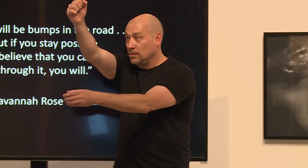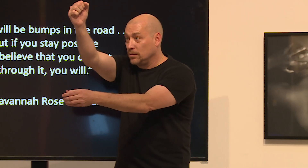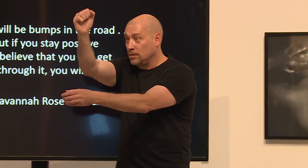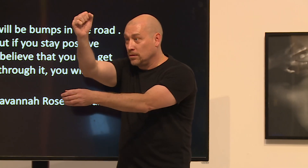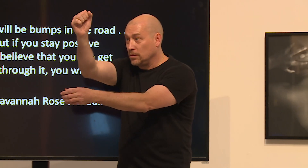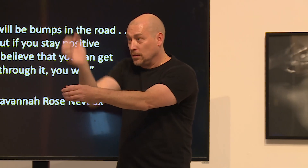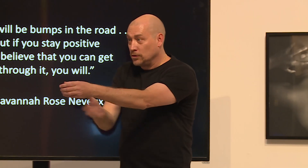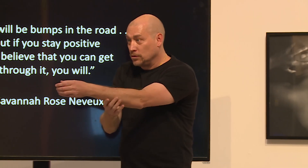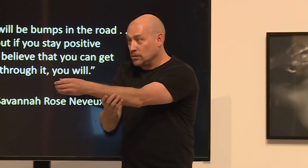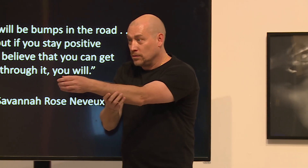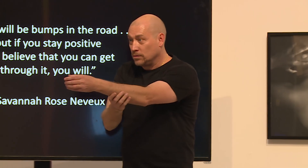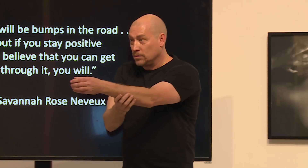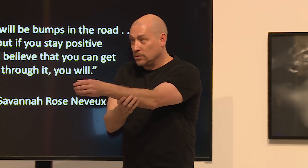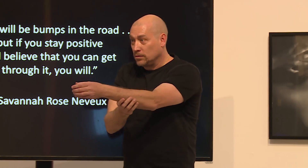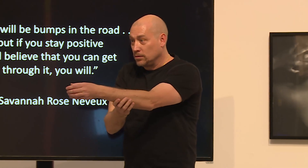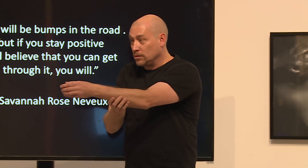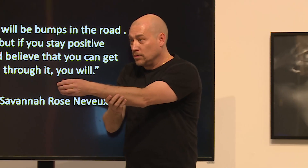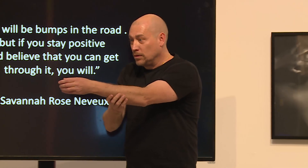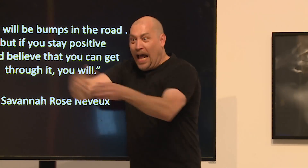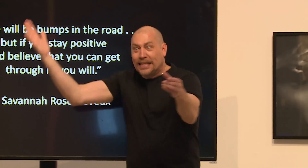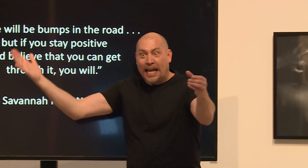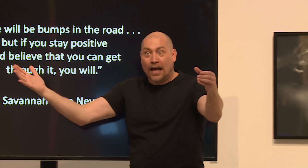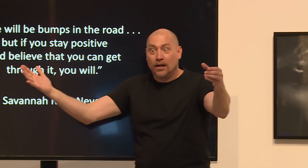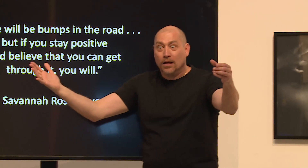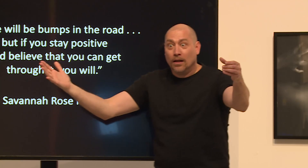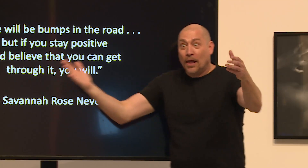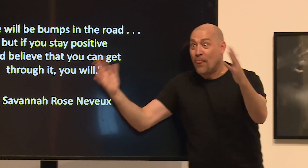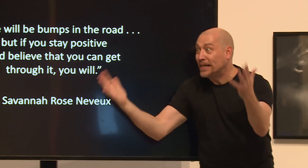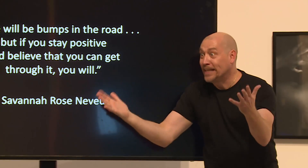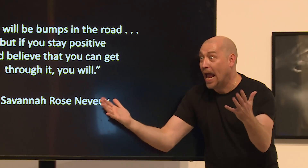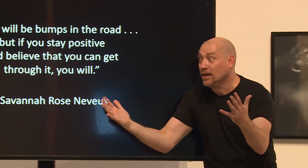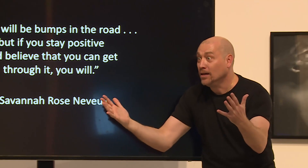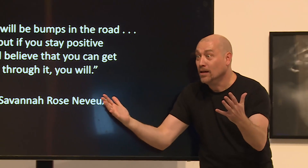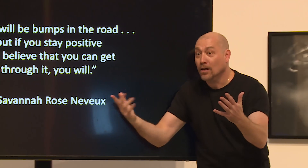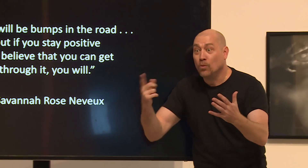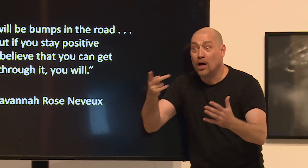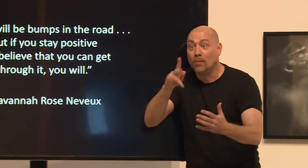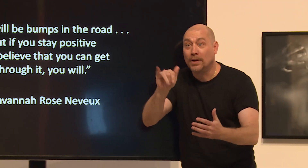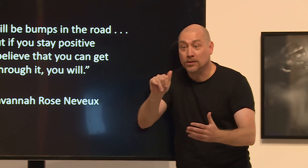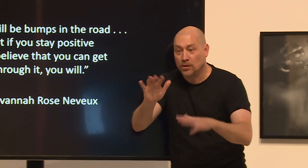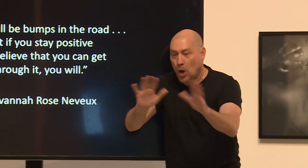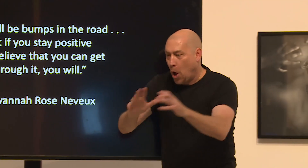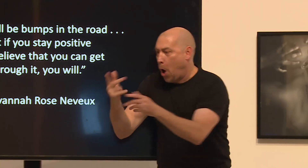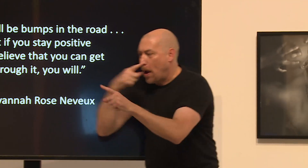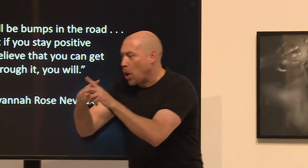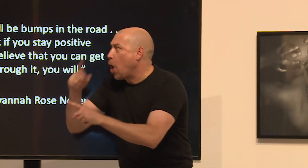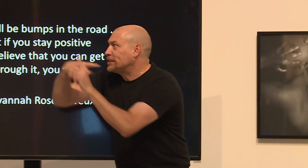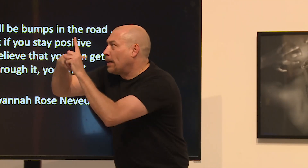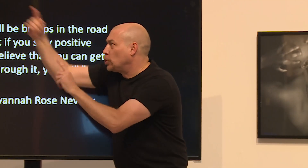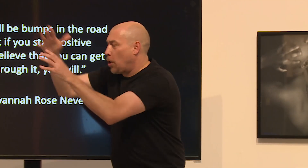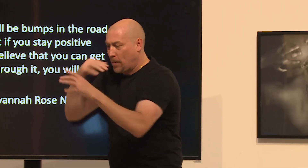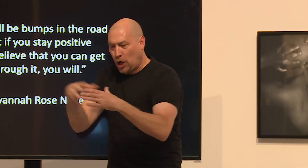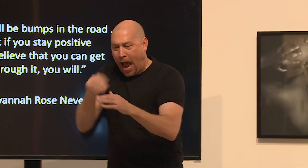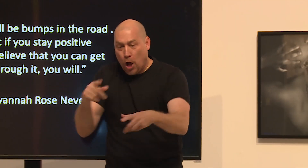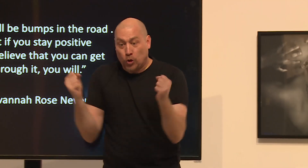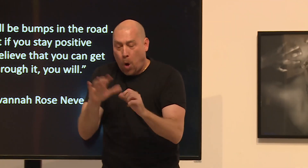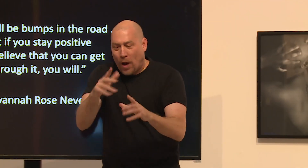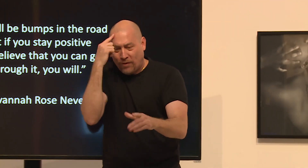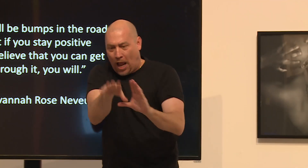yogurt was very good practice. I mean, think about the practice involved in yogurt. You pull the lever, you get it round